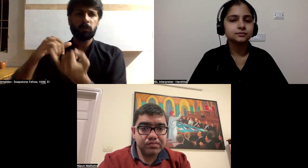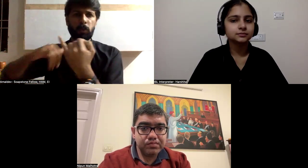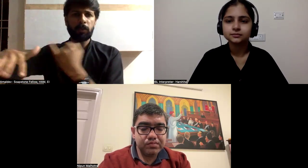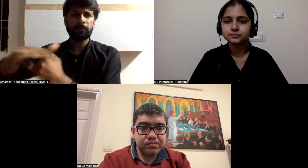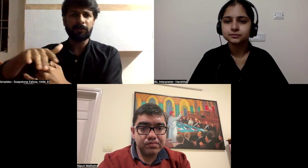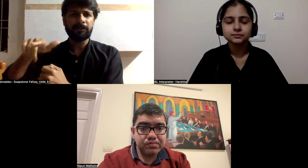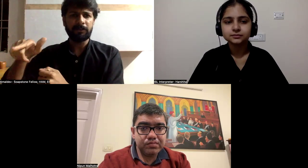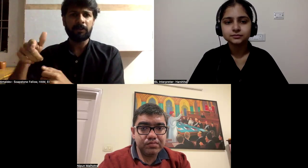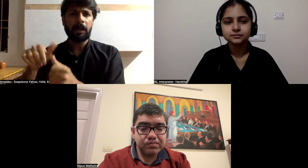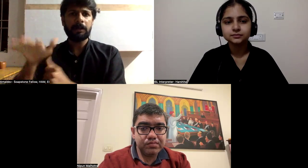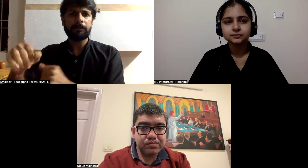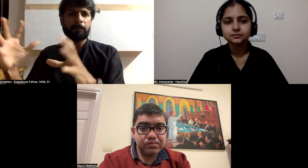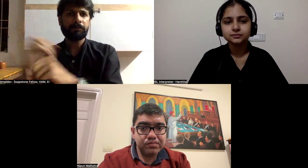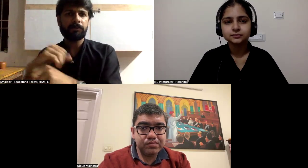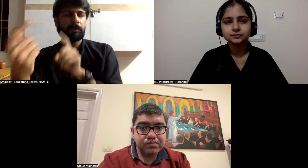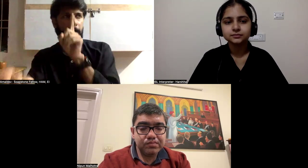And